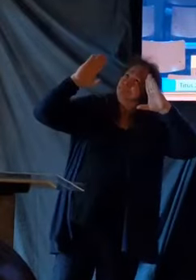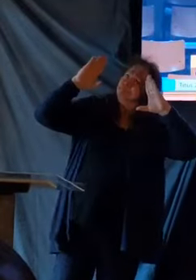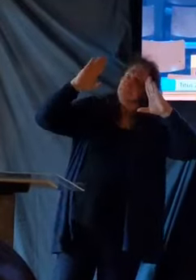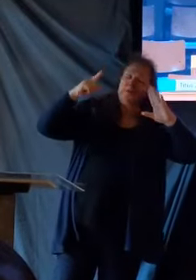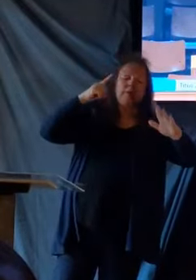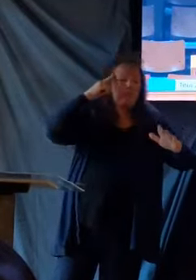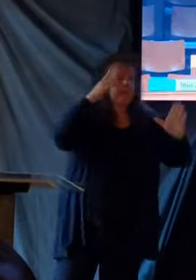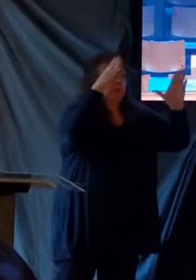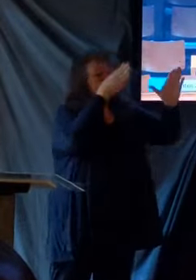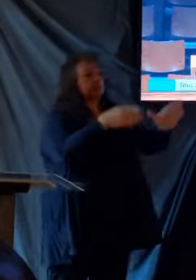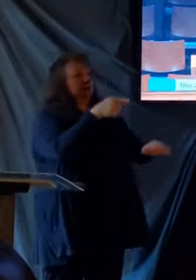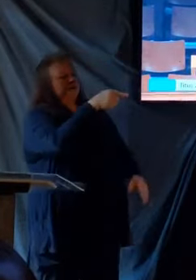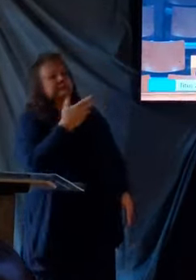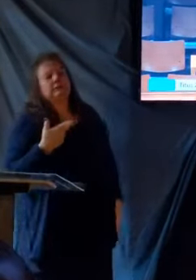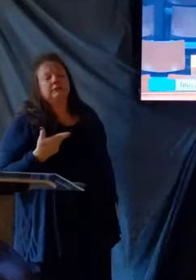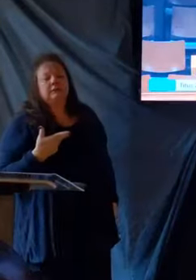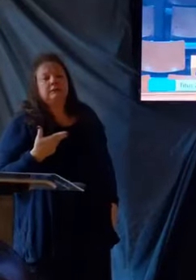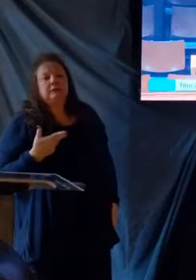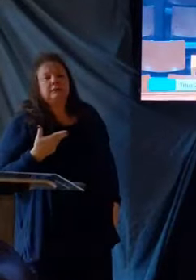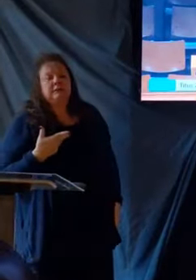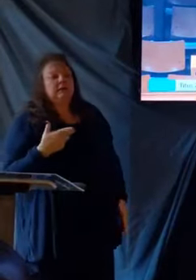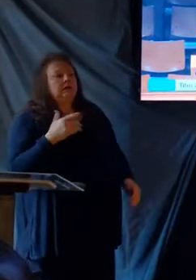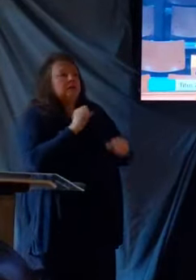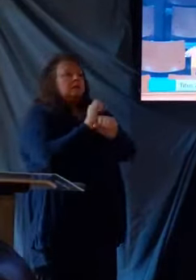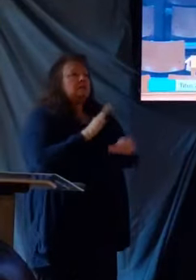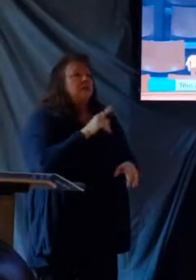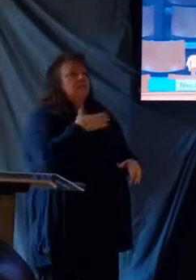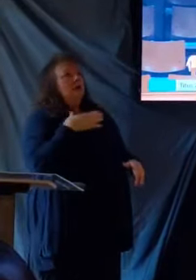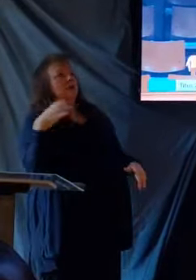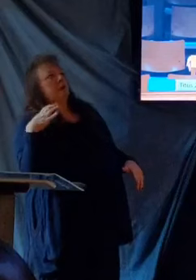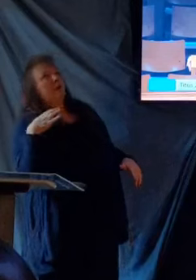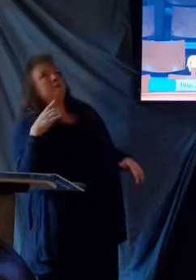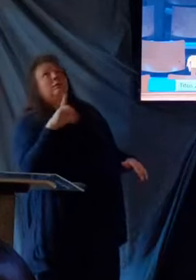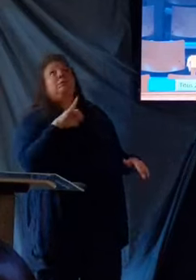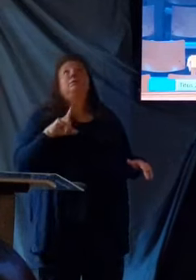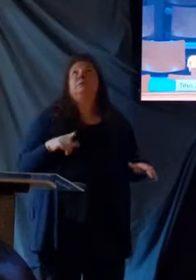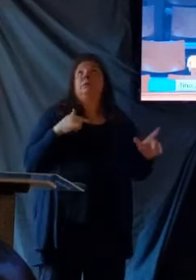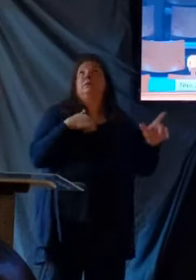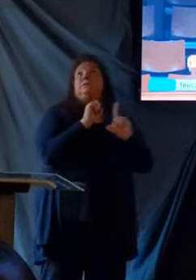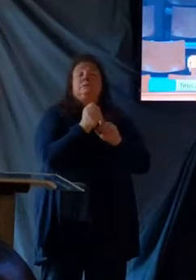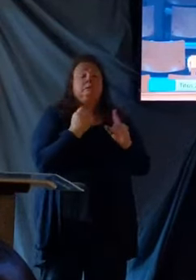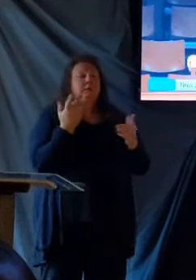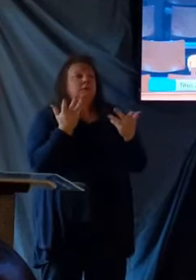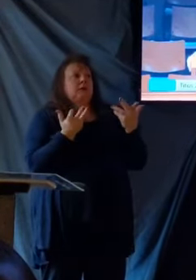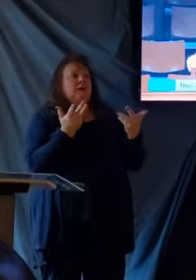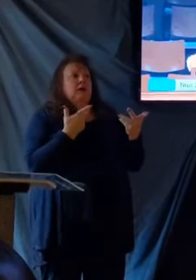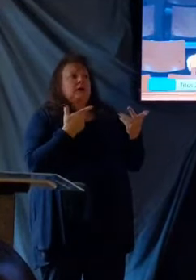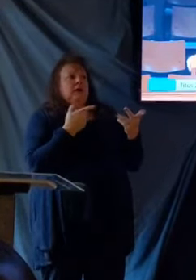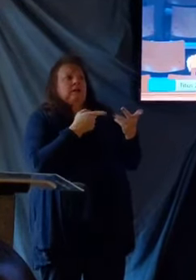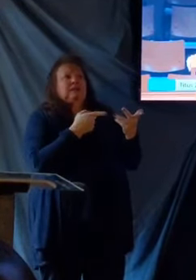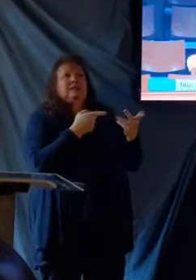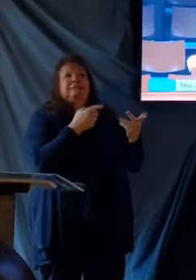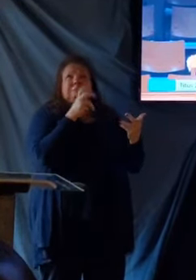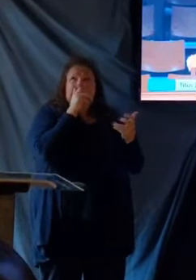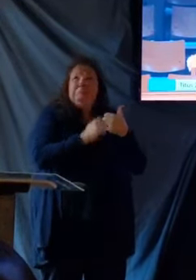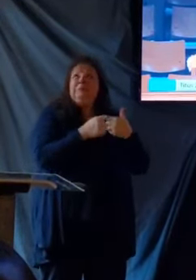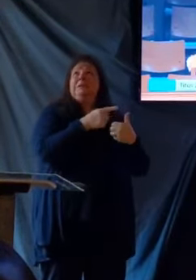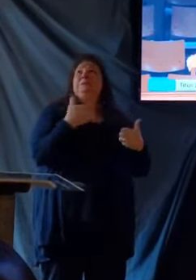concerned about the person, you know, a slave, about the master. Lord, in this situation, I'm going to be a godly person with a master like